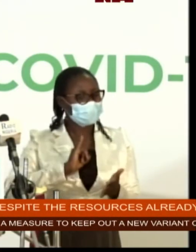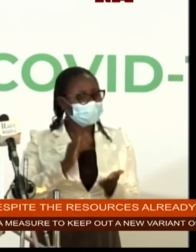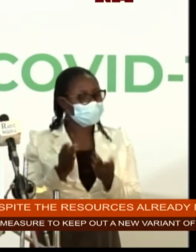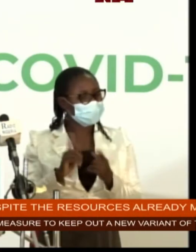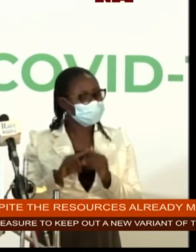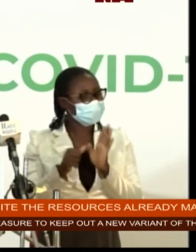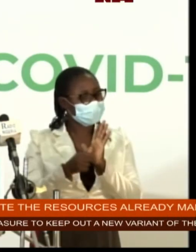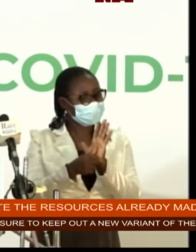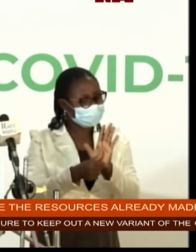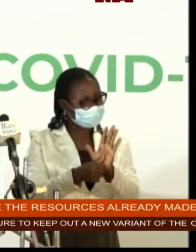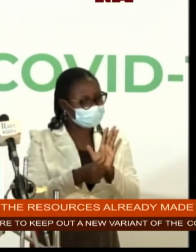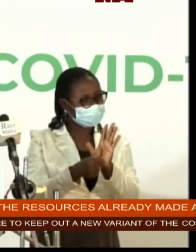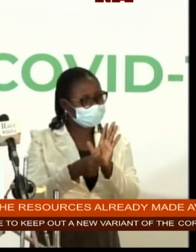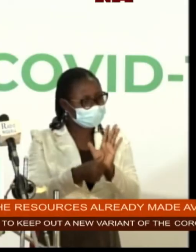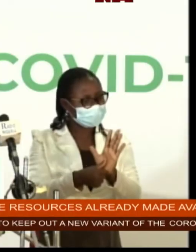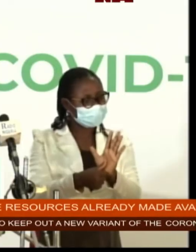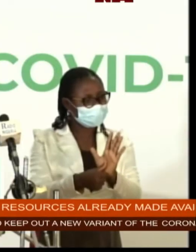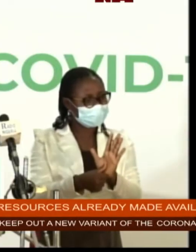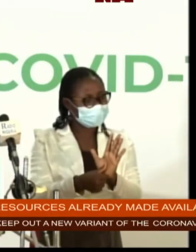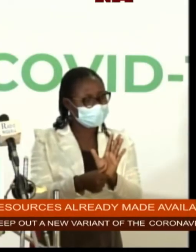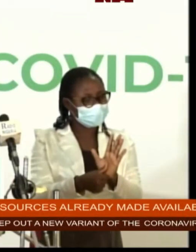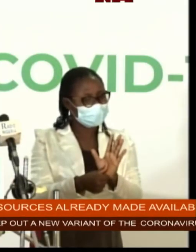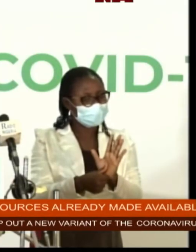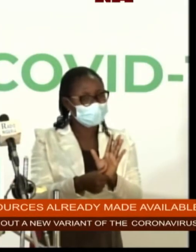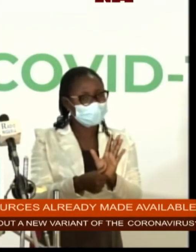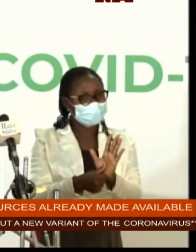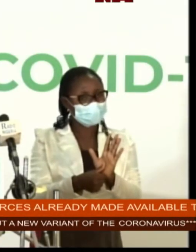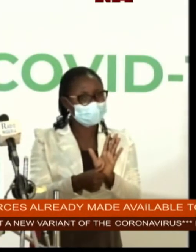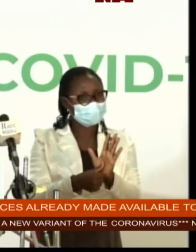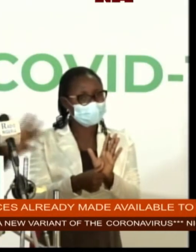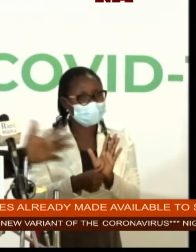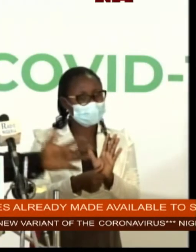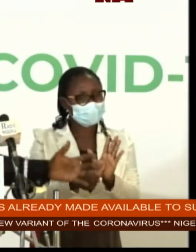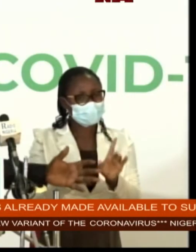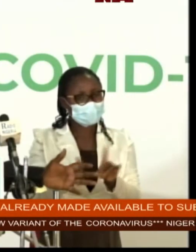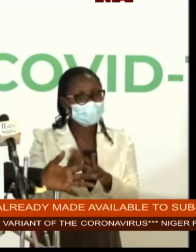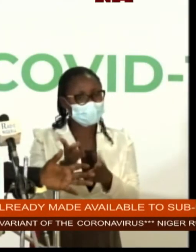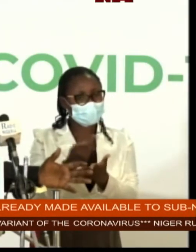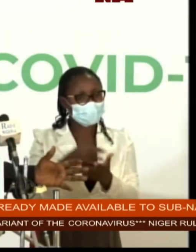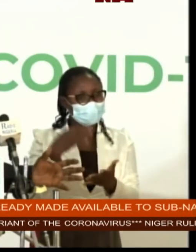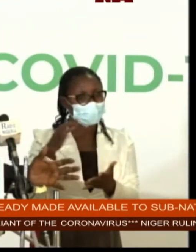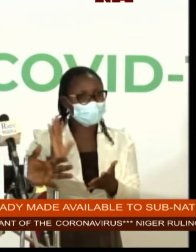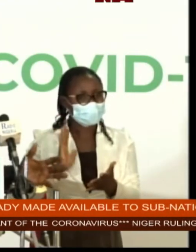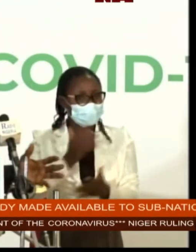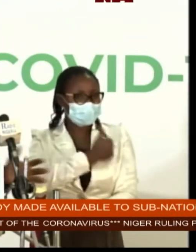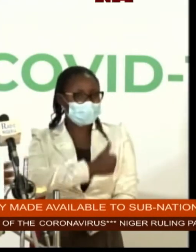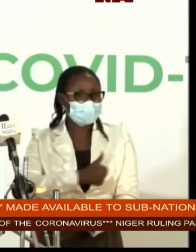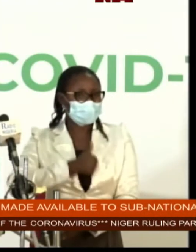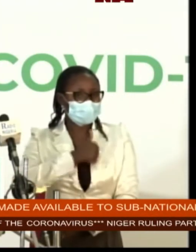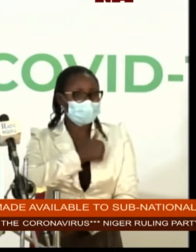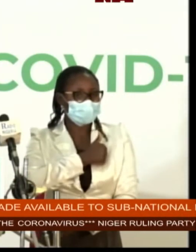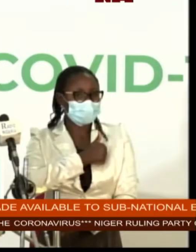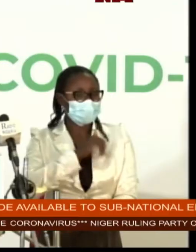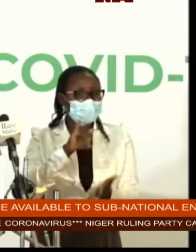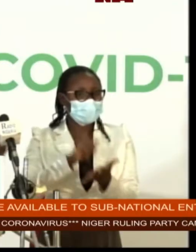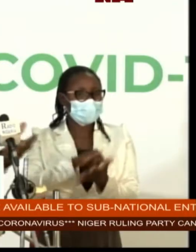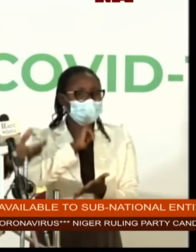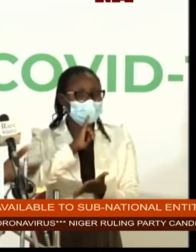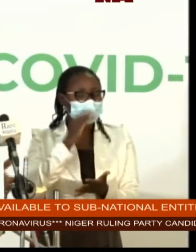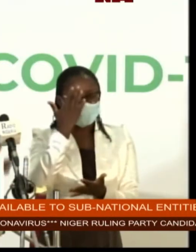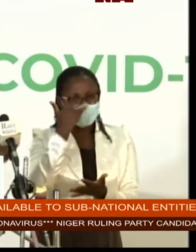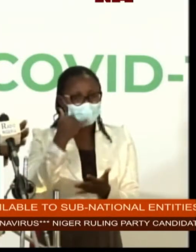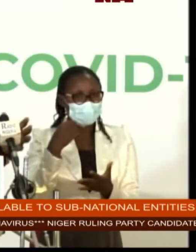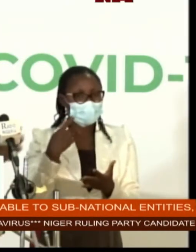emphasize and restate, as part of our attitude, and that's why